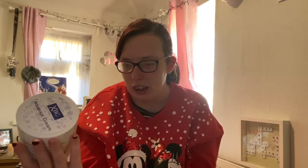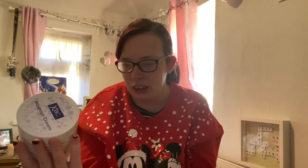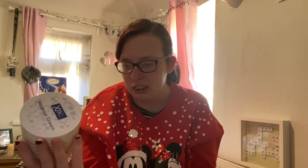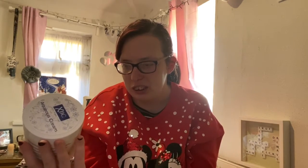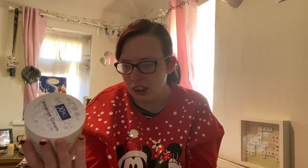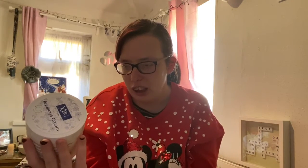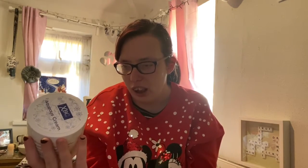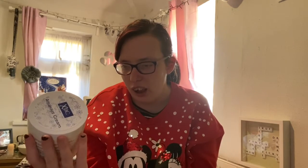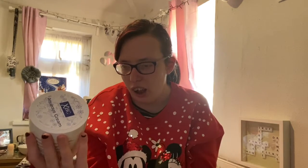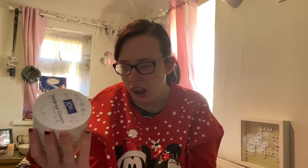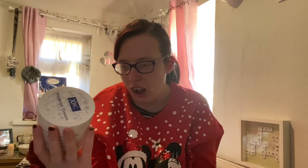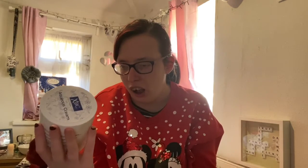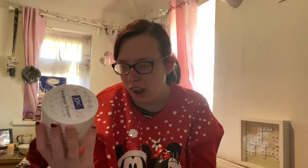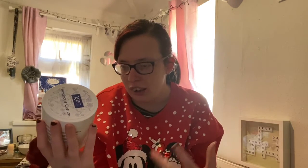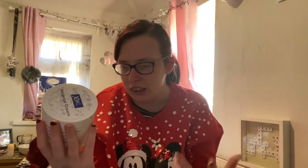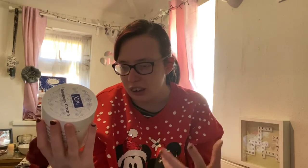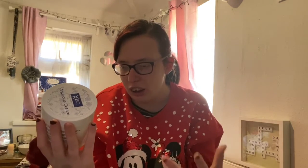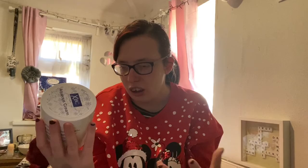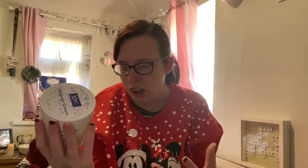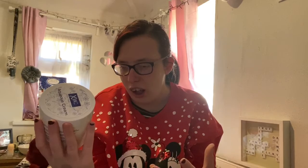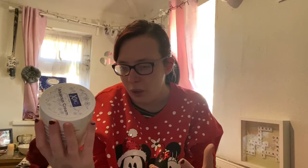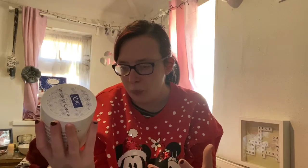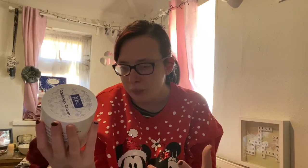skins, and